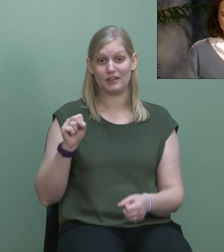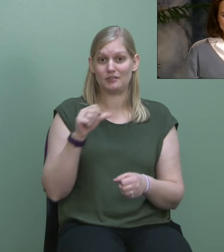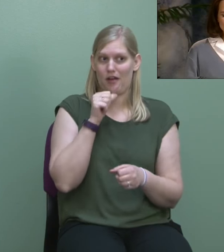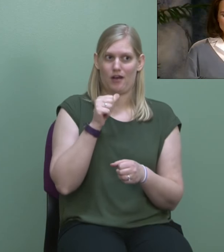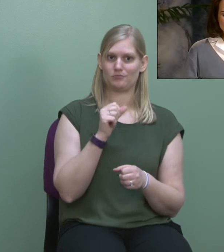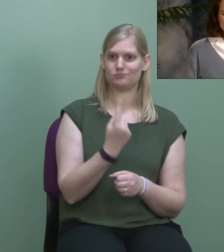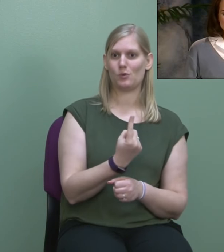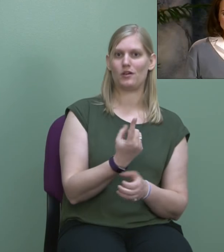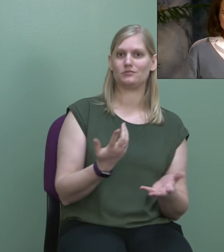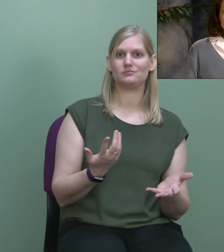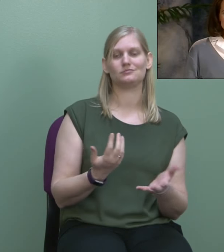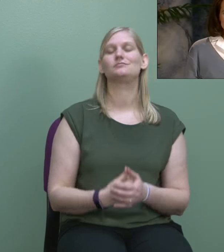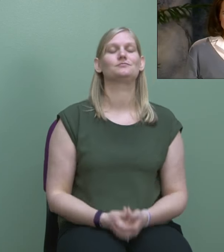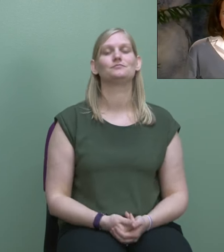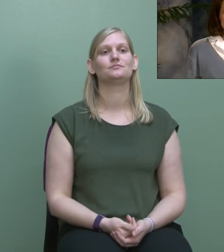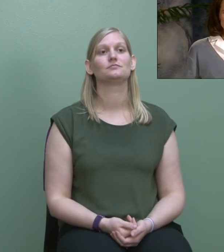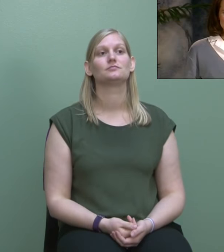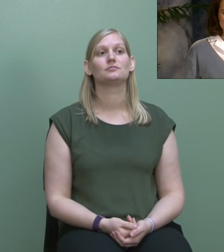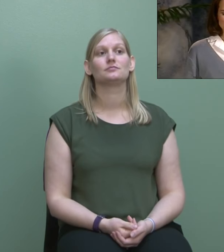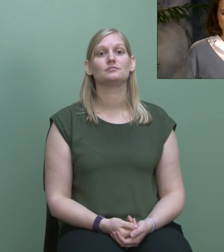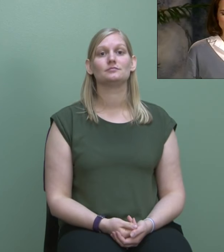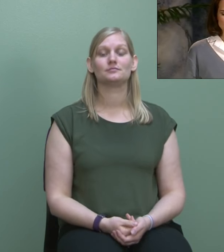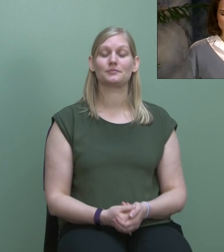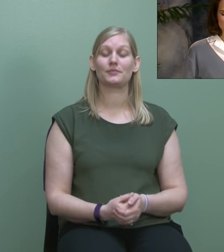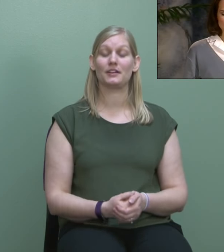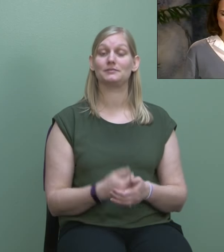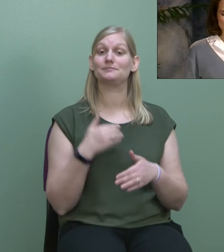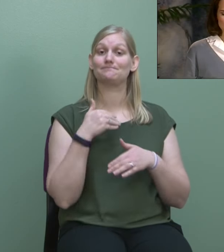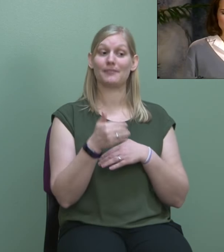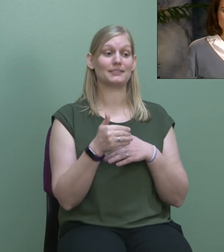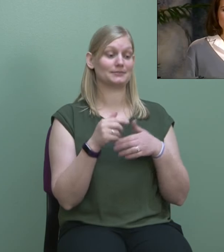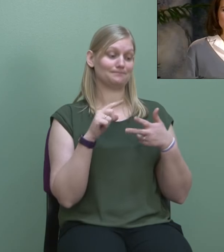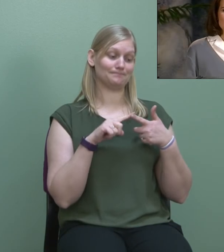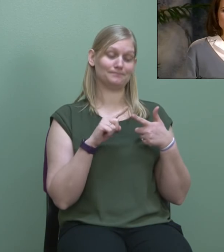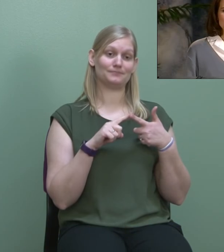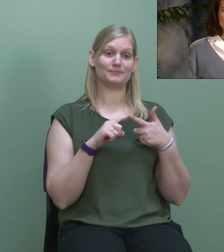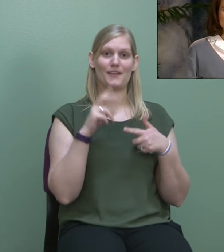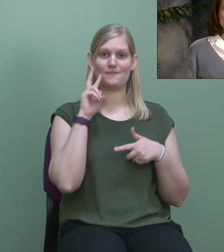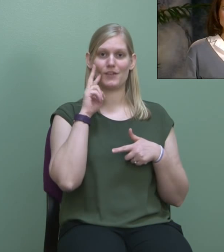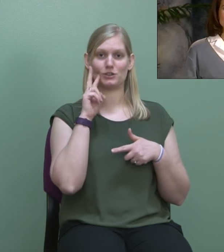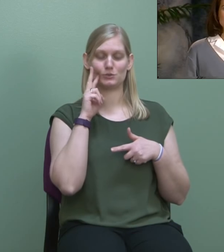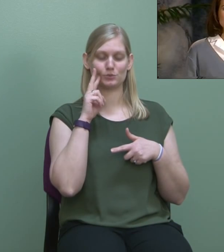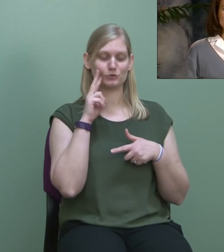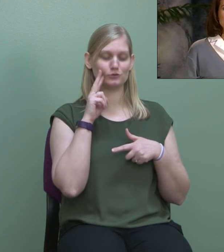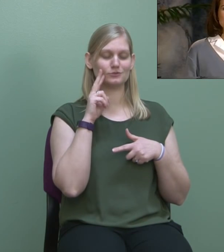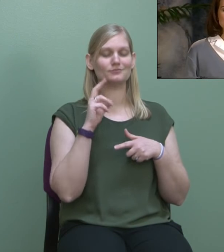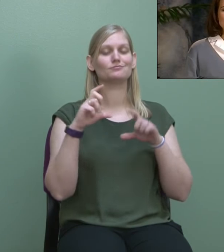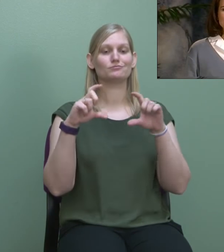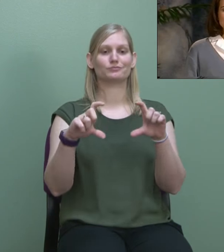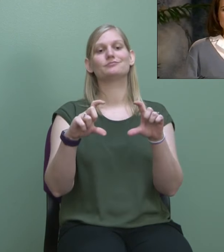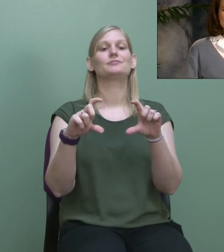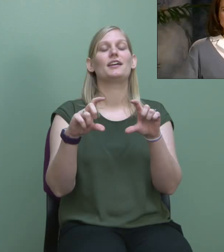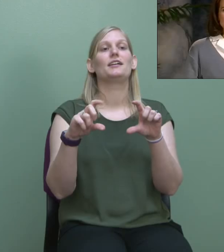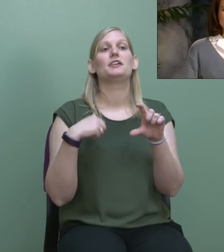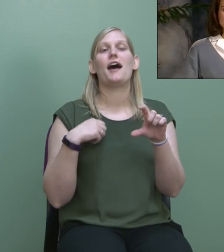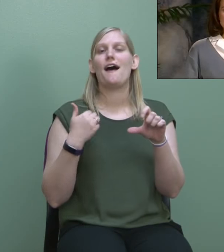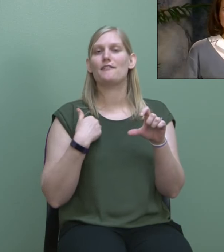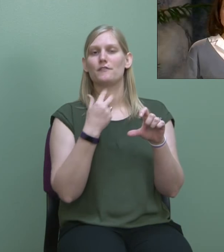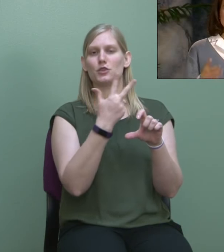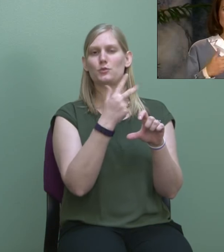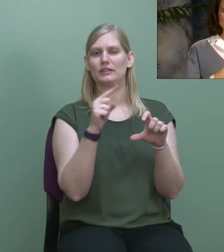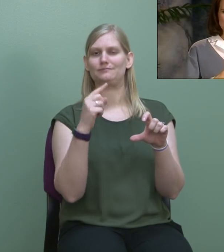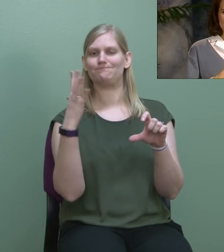mind. To go on to the next group, there is the vegetable group. From that group we are to get 3 to 5